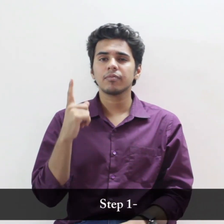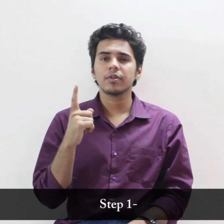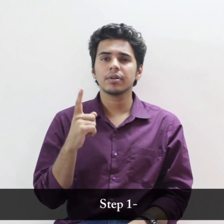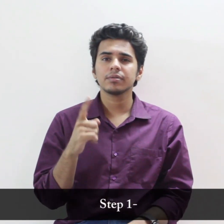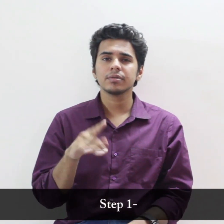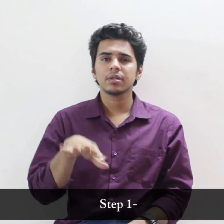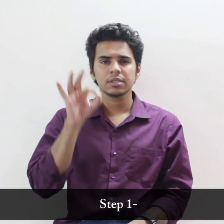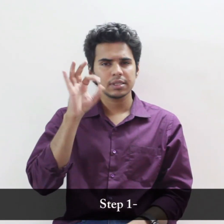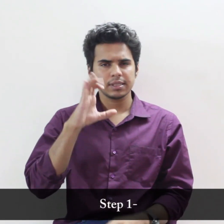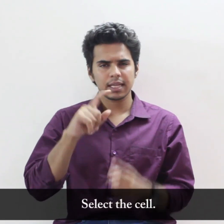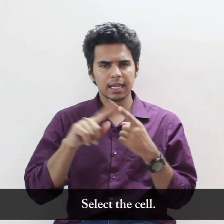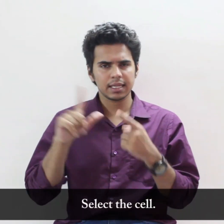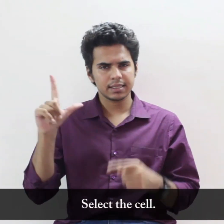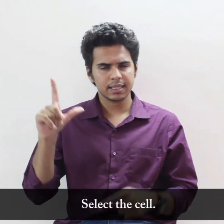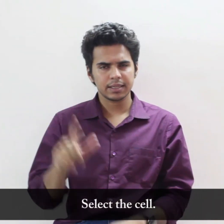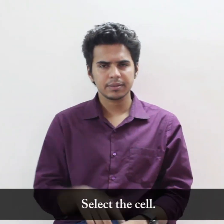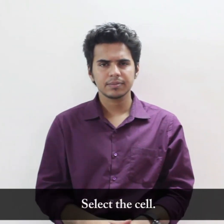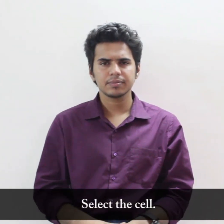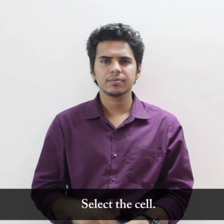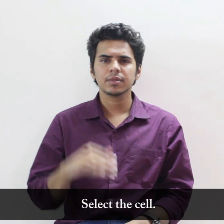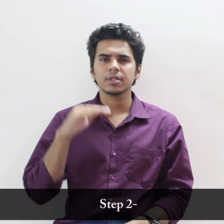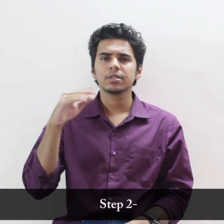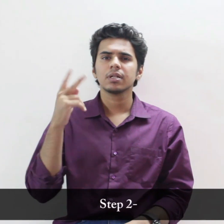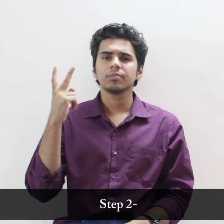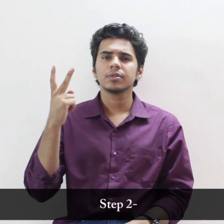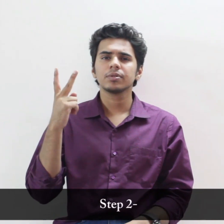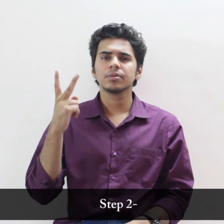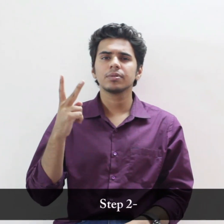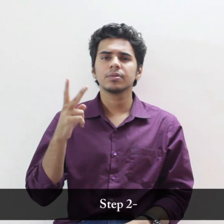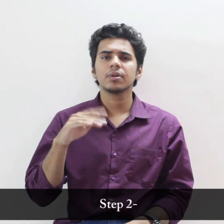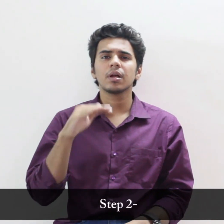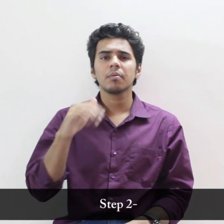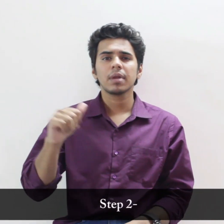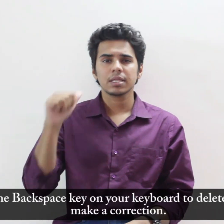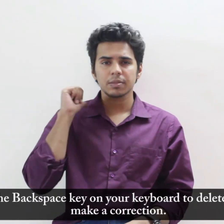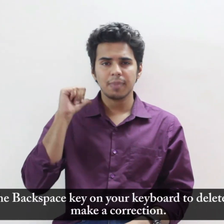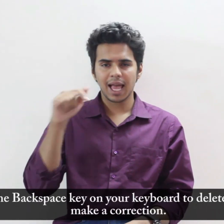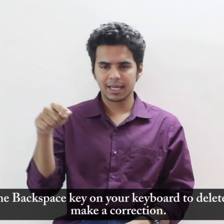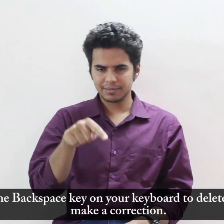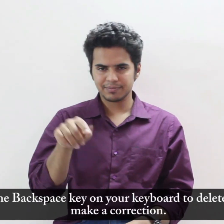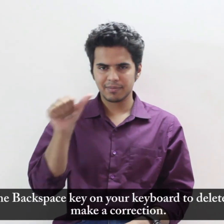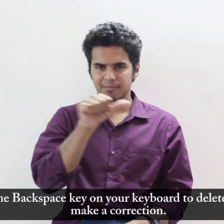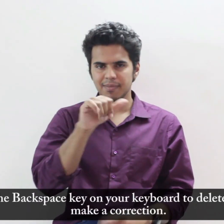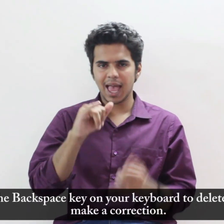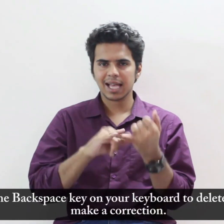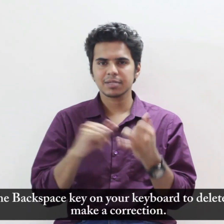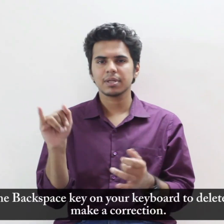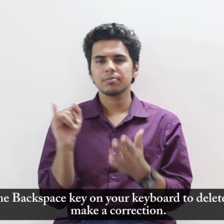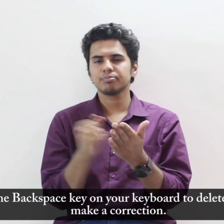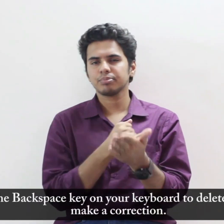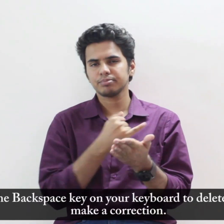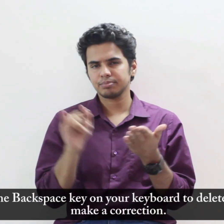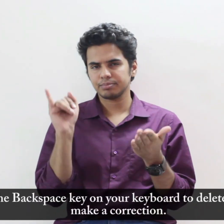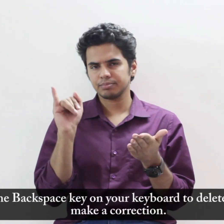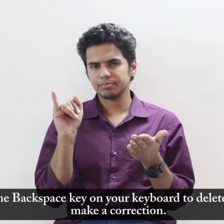Step 1. Select the cell. Step 2. Press the space key on the keyboard to delete text and make a